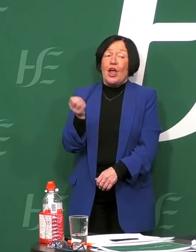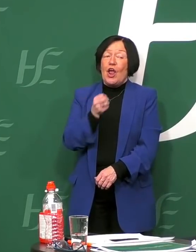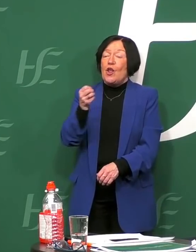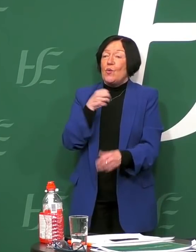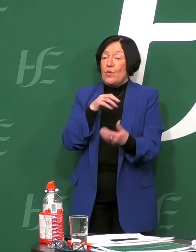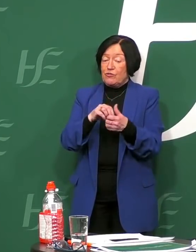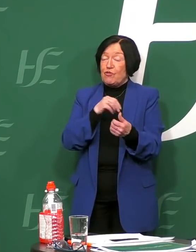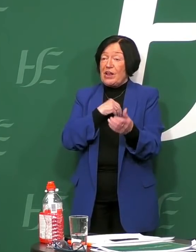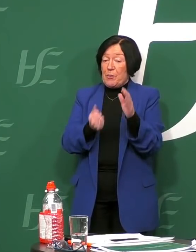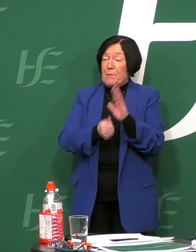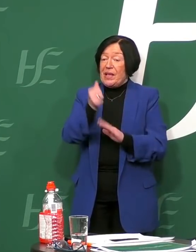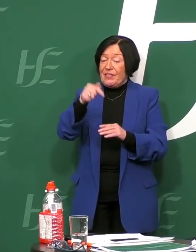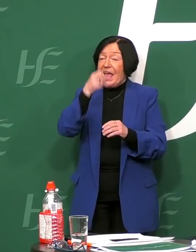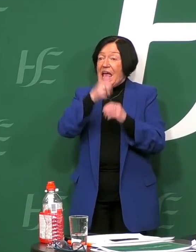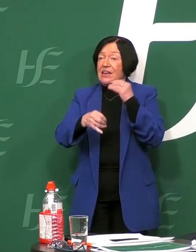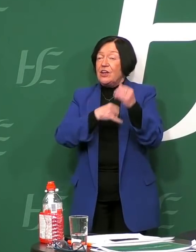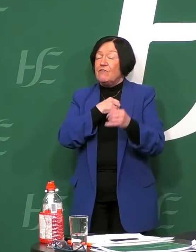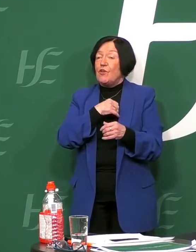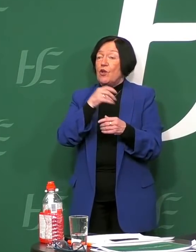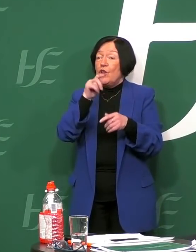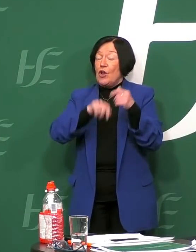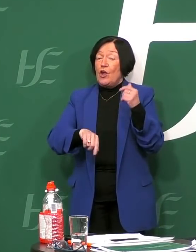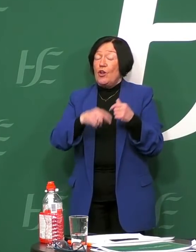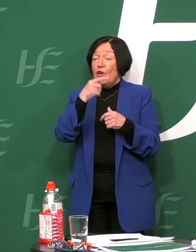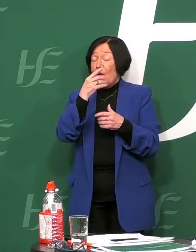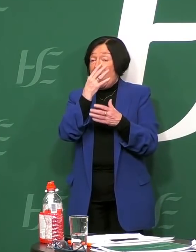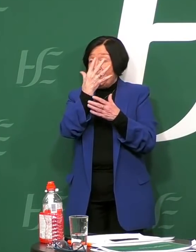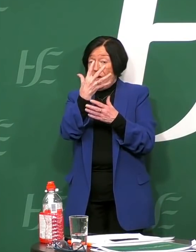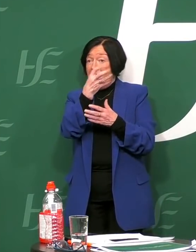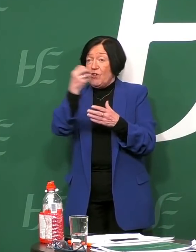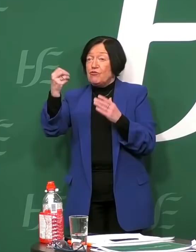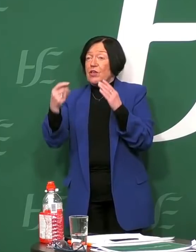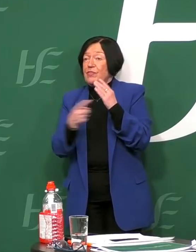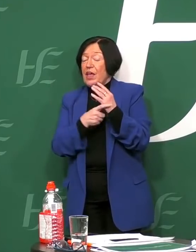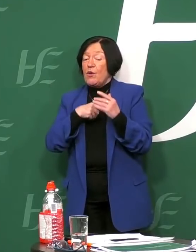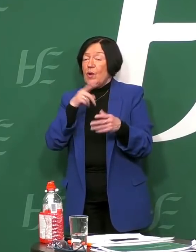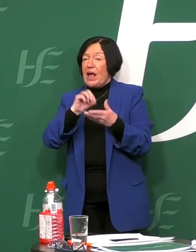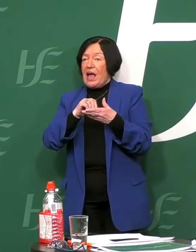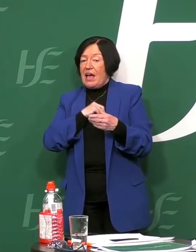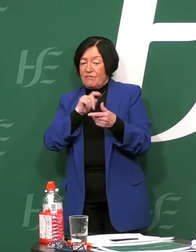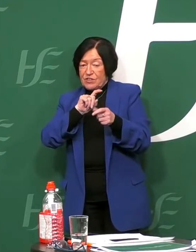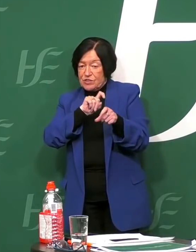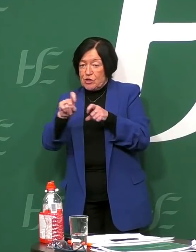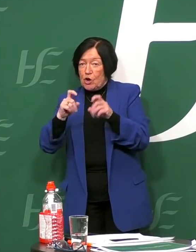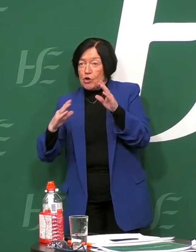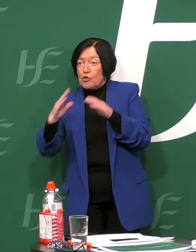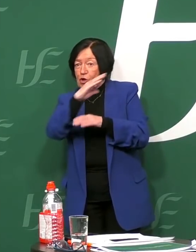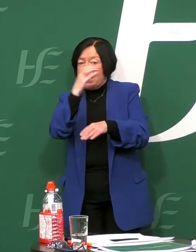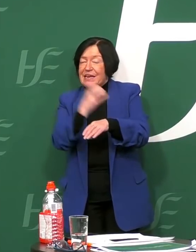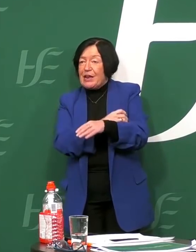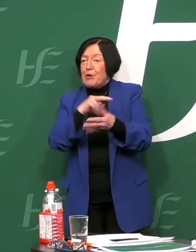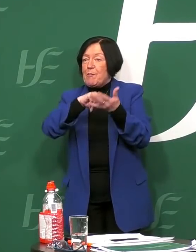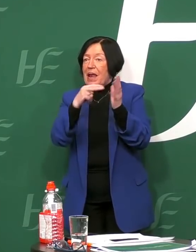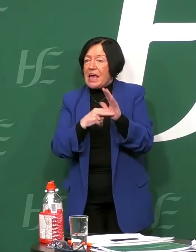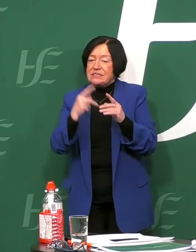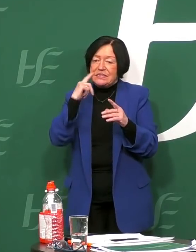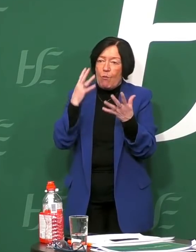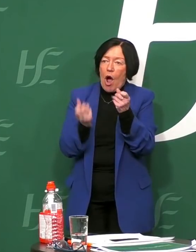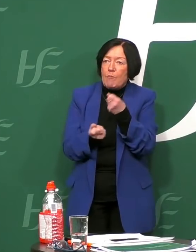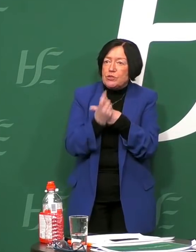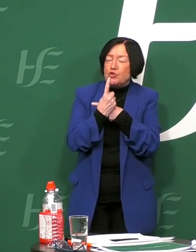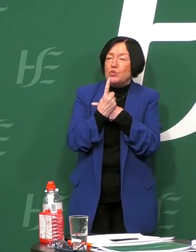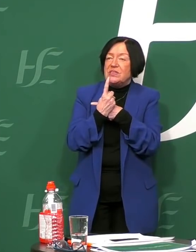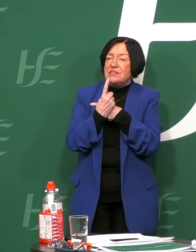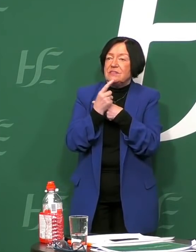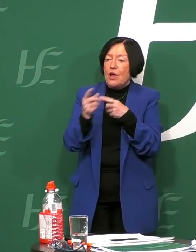building up, Sarah, by the end of the year to over 250,000, and we're obviously at all times we have sort of what we call surge contingency planning. So we look at what those opportunities are, and we work with